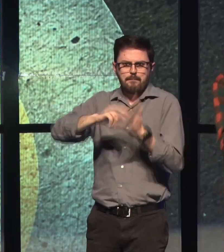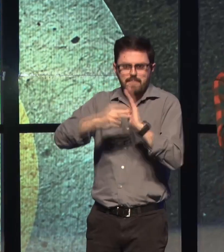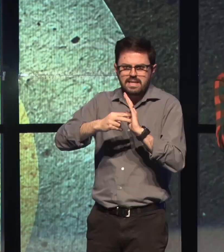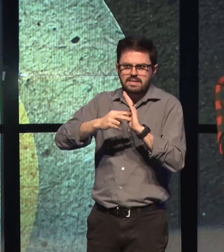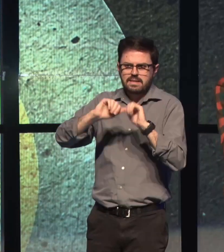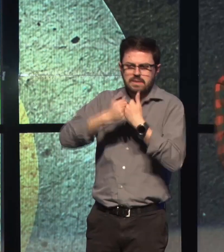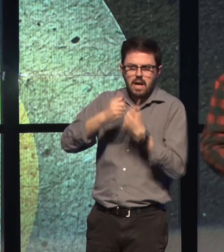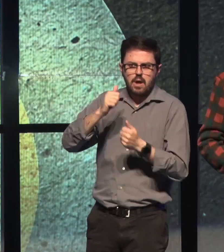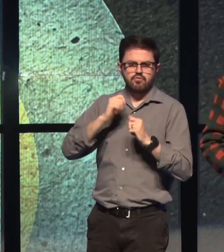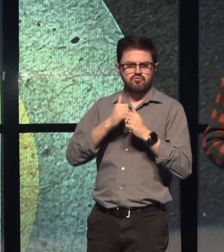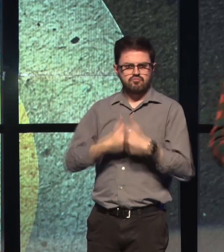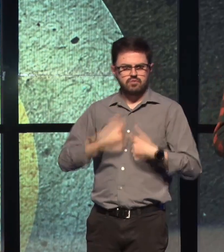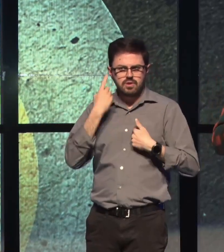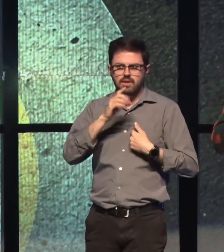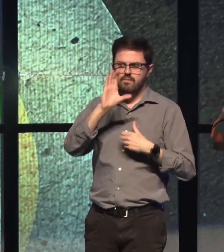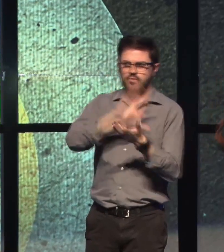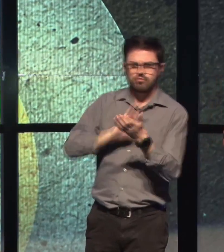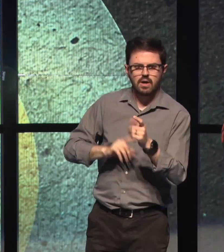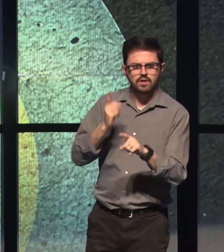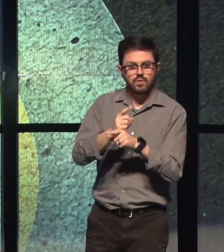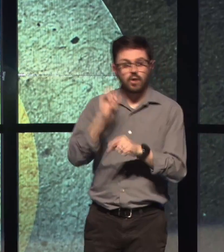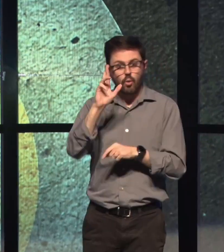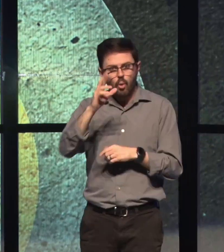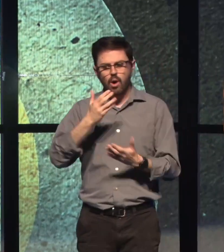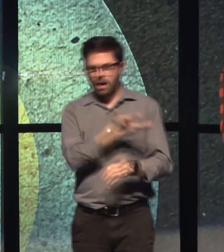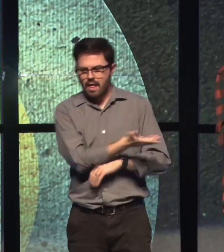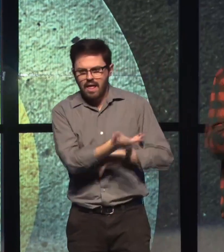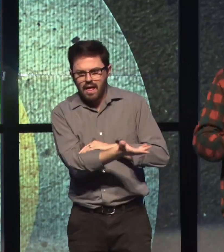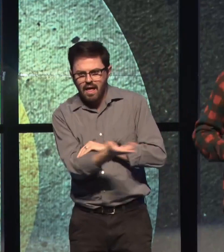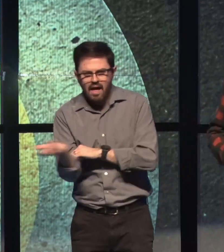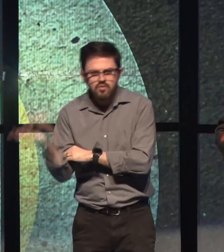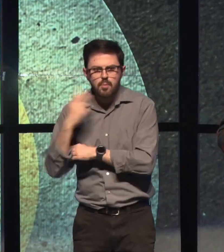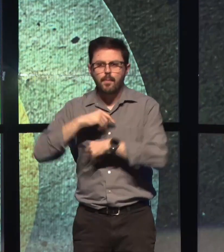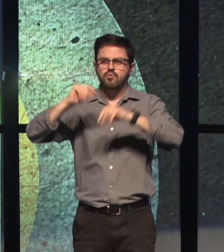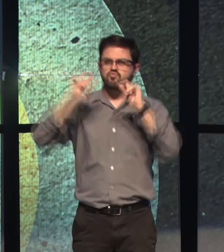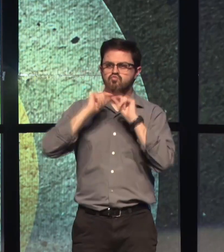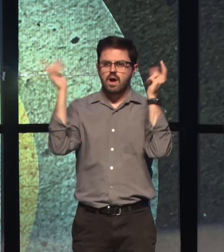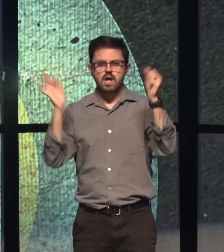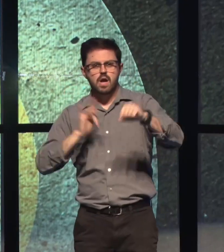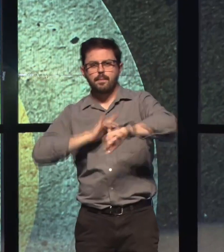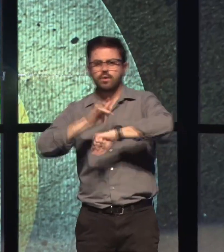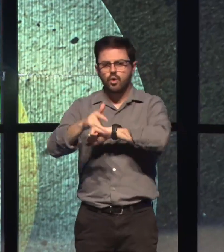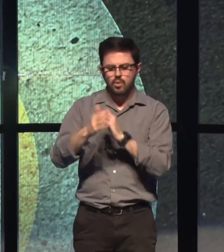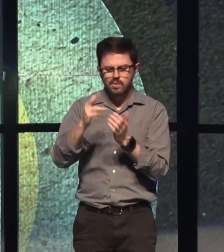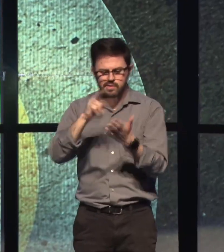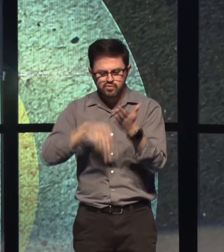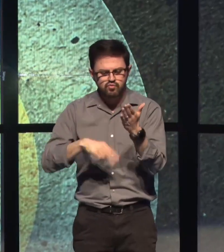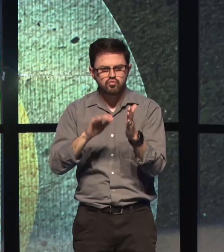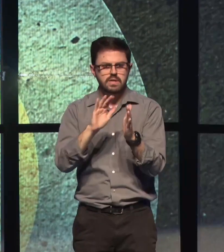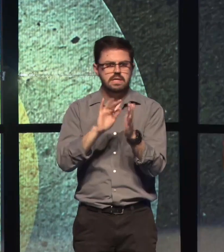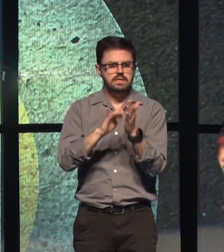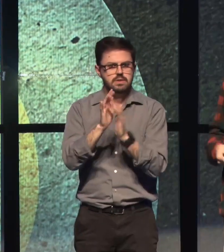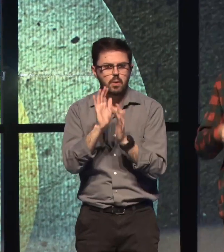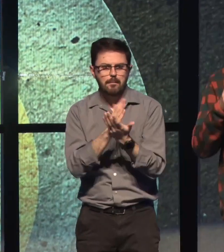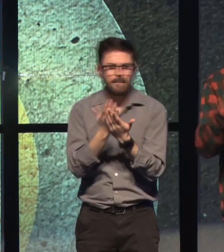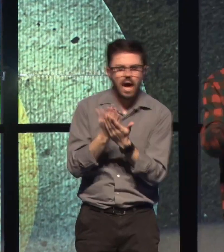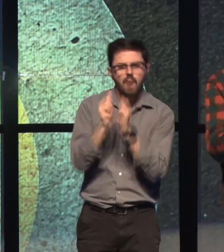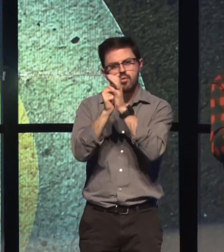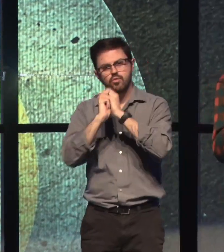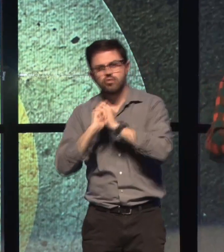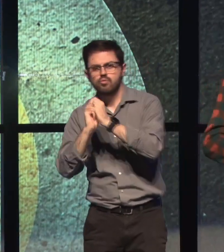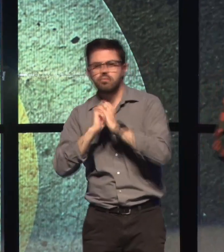morning early before the sun comes up and you get in and you dig into your Bible and you read your Bible and you pray. It means